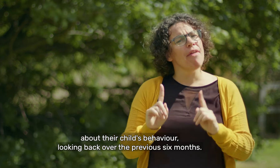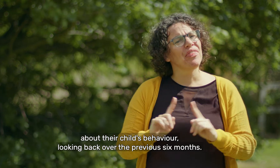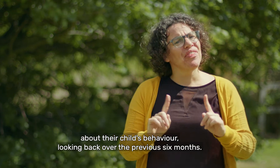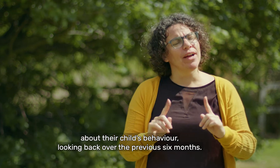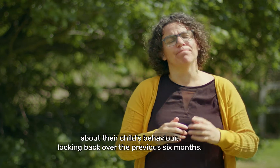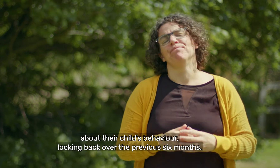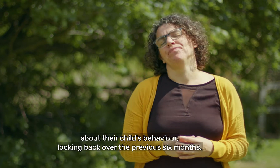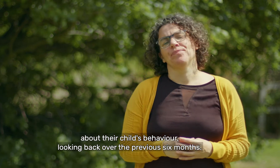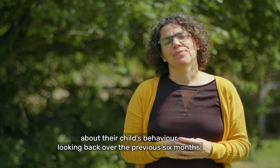months.